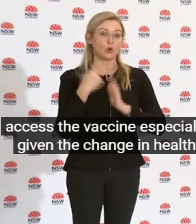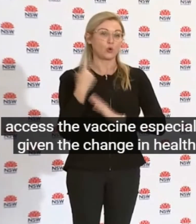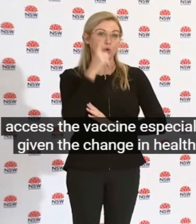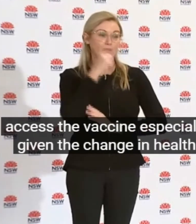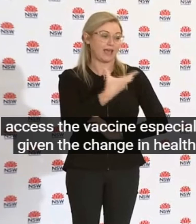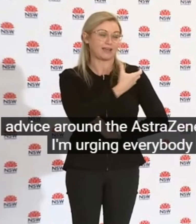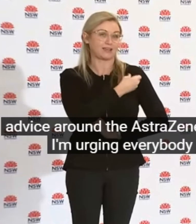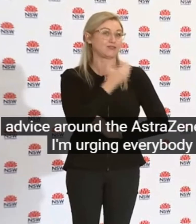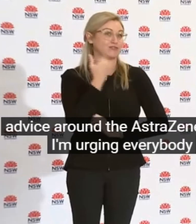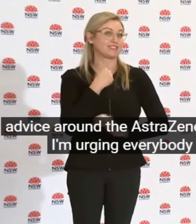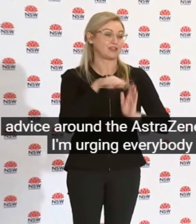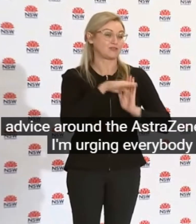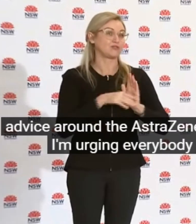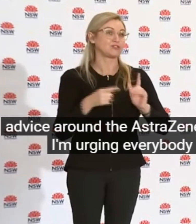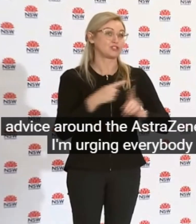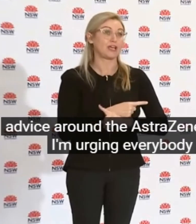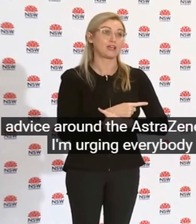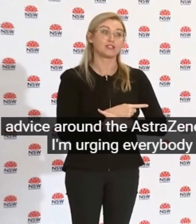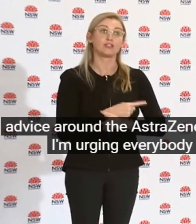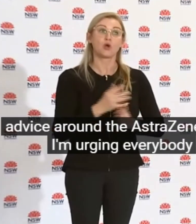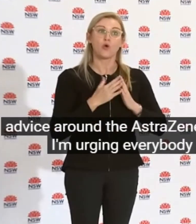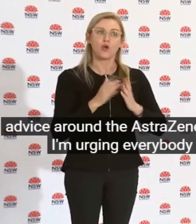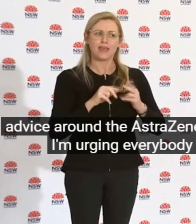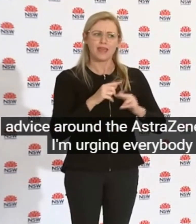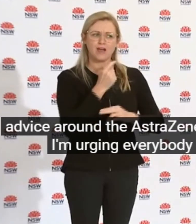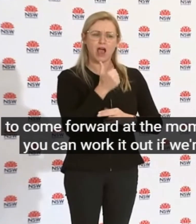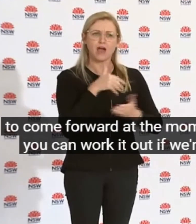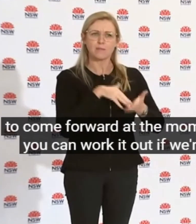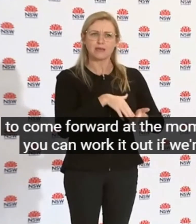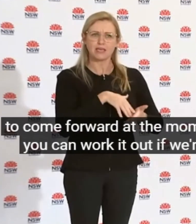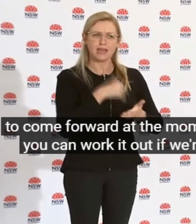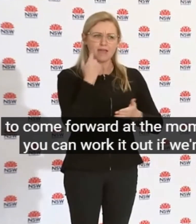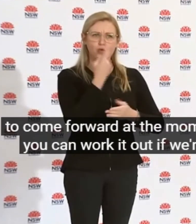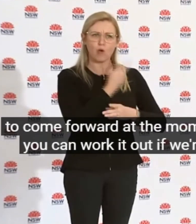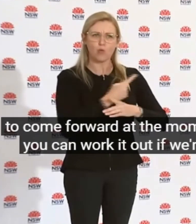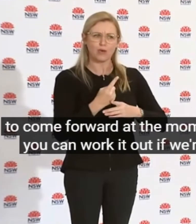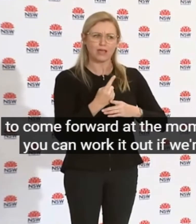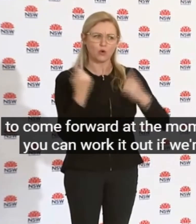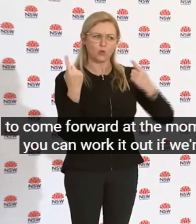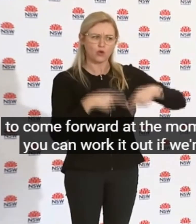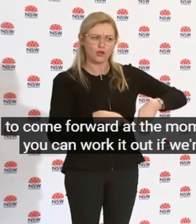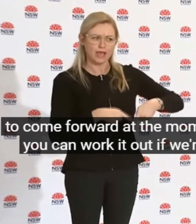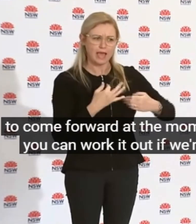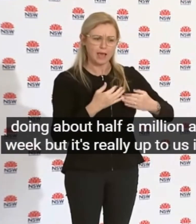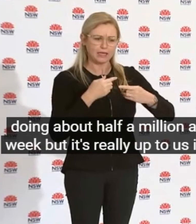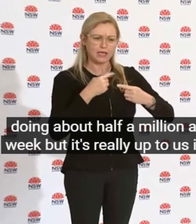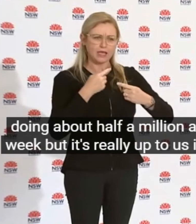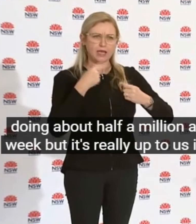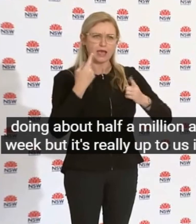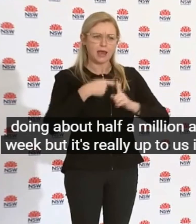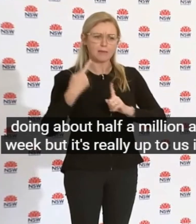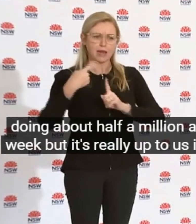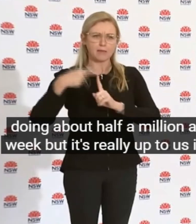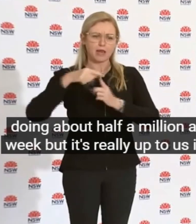At the moment, you can work it out if we're doing about 500,000 a week, but it's really up to us. If we increase that and do even more, it means we can get to